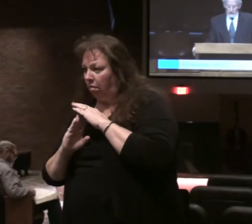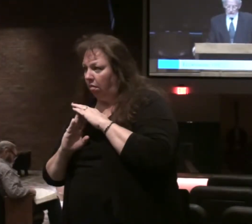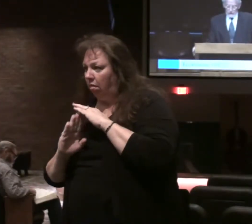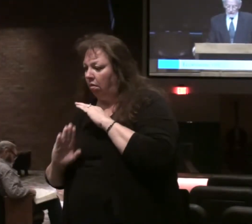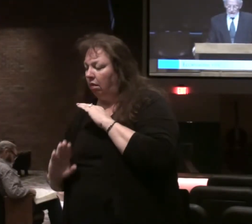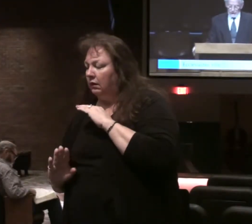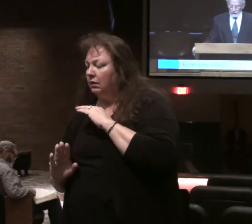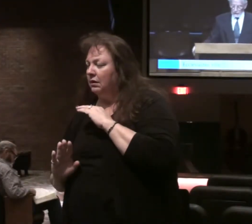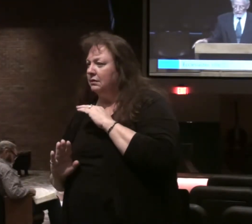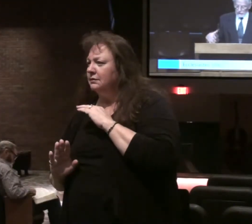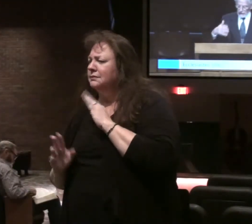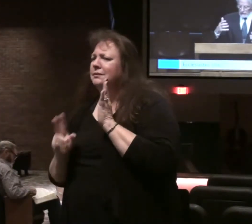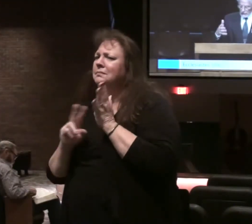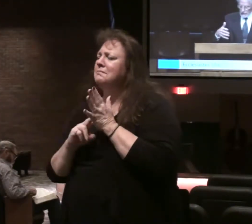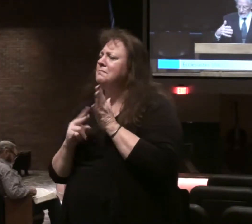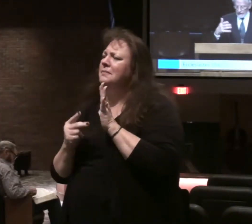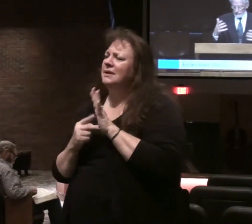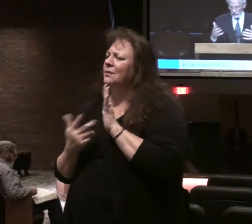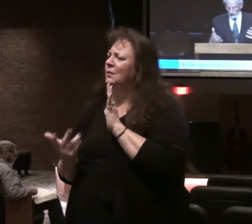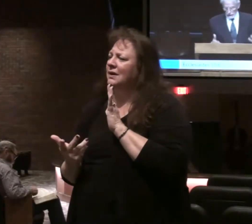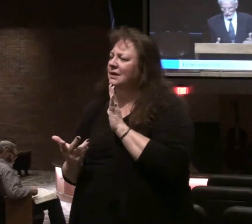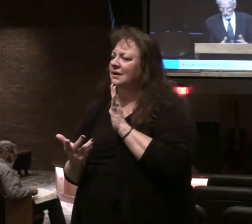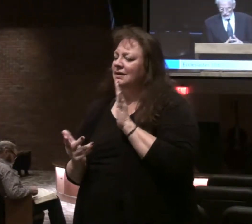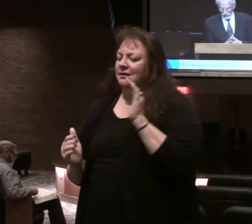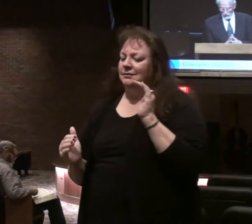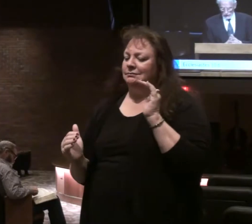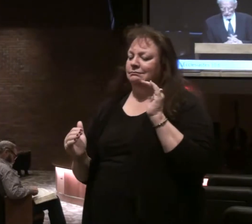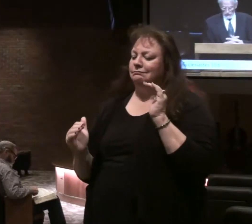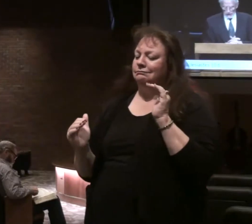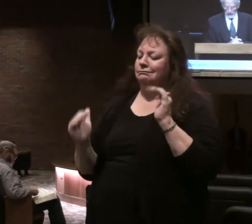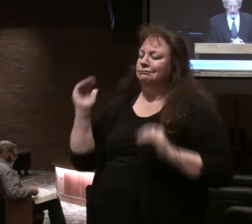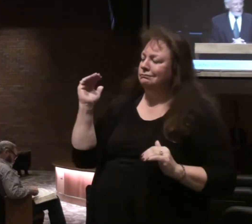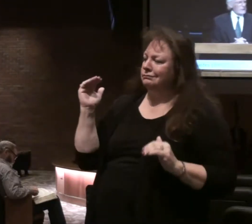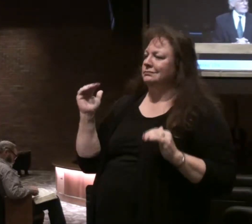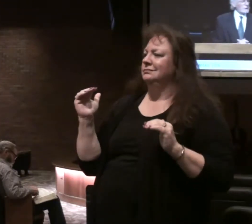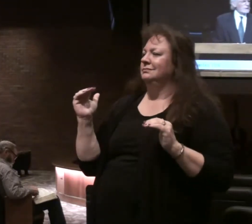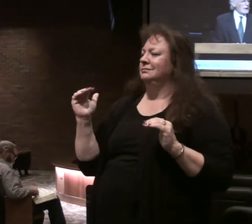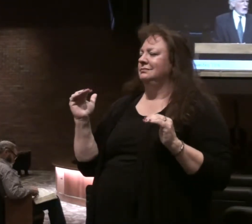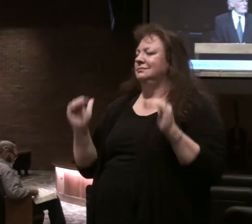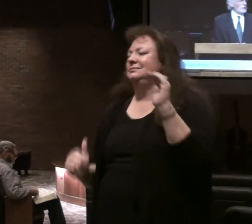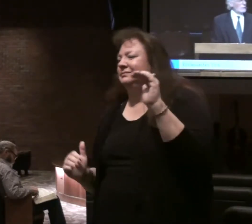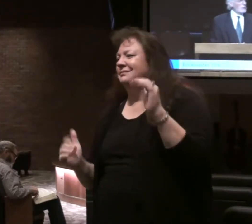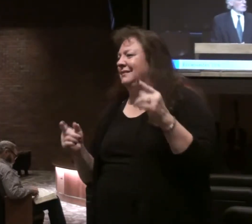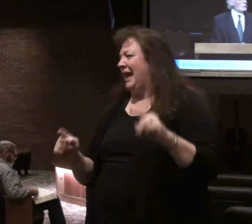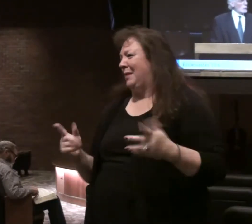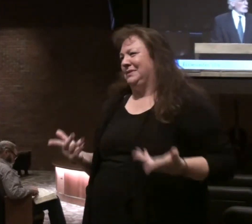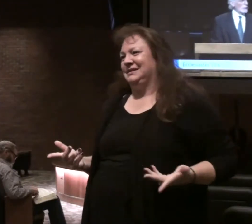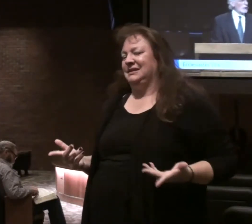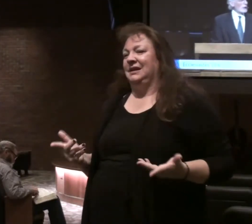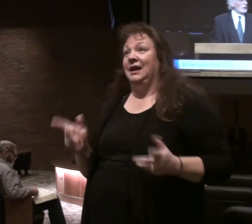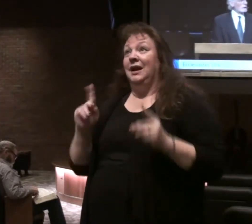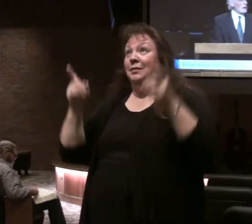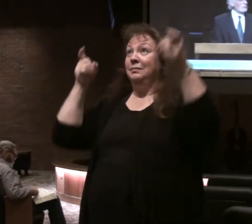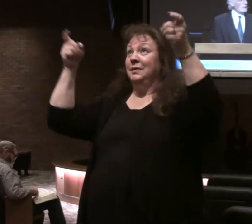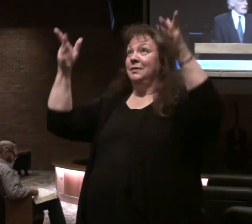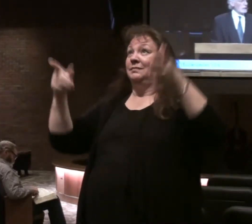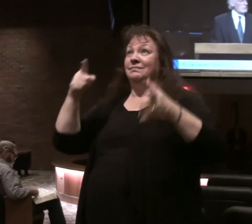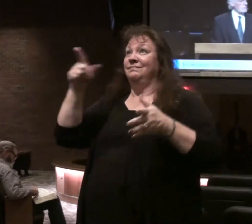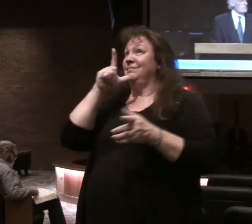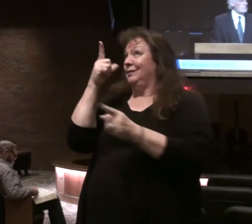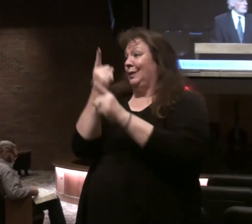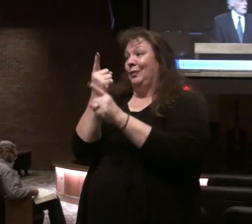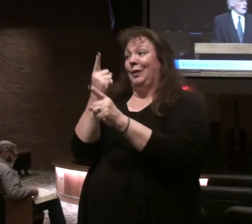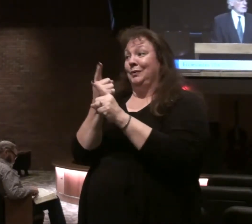places. In other words, there are injustices, and often the people ruling are not